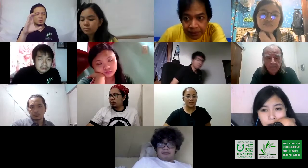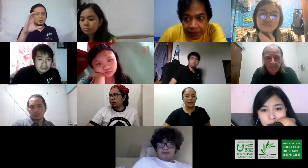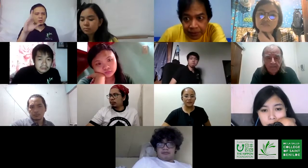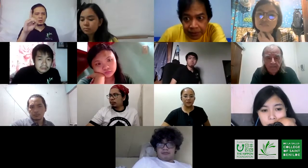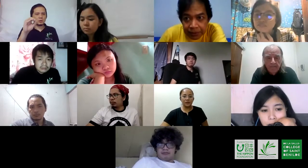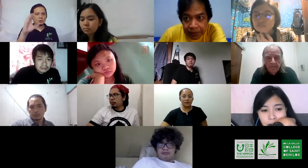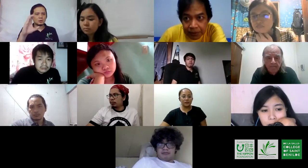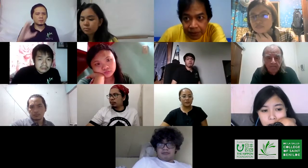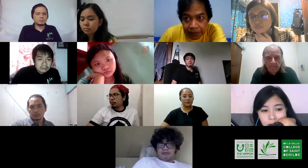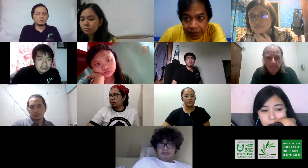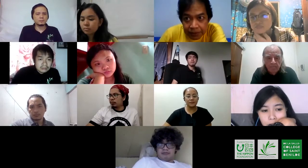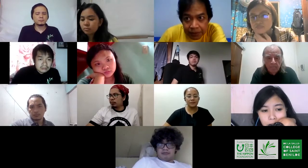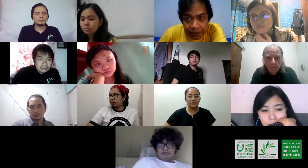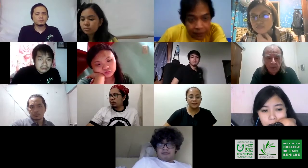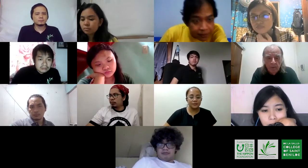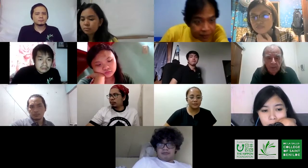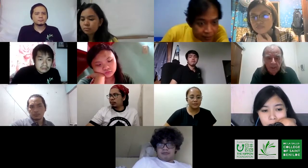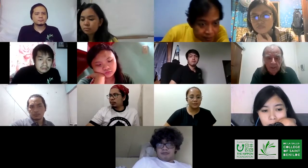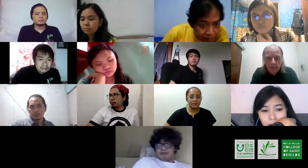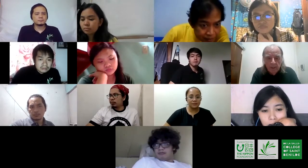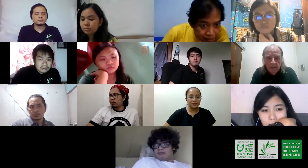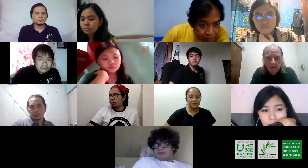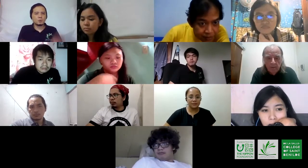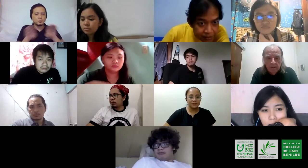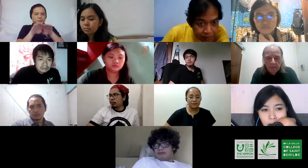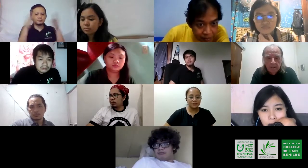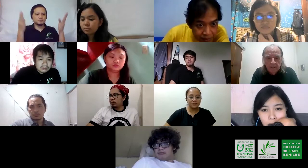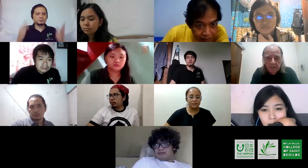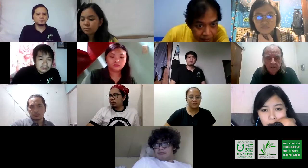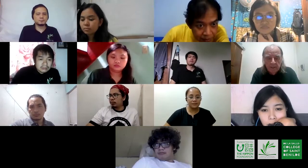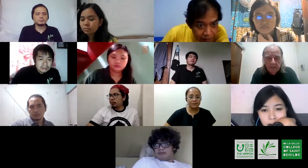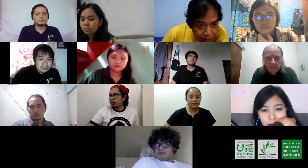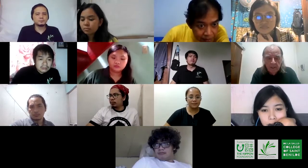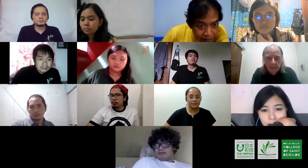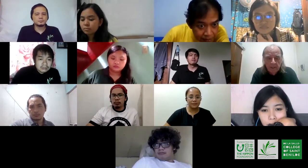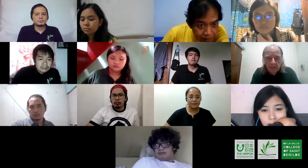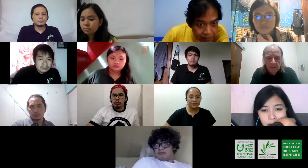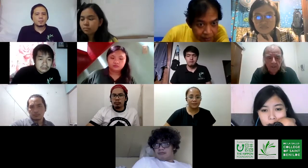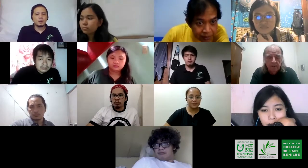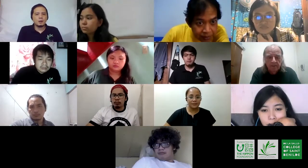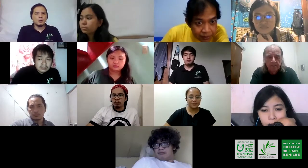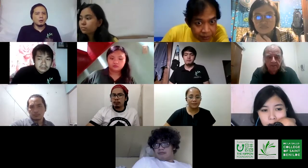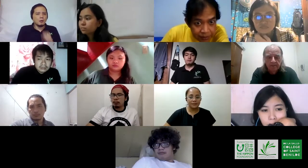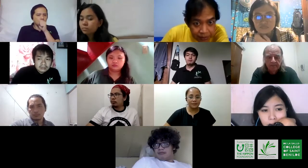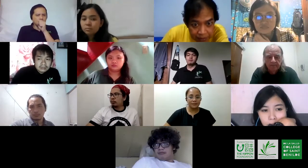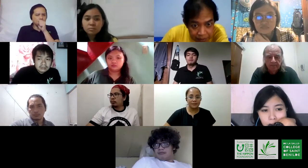Yes, sir. Lesson 1. Okay, hold on a second here.